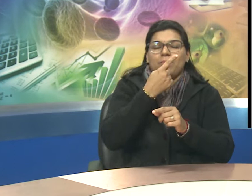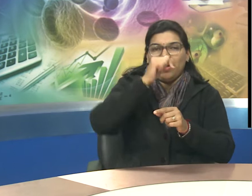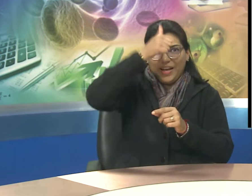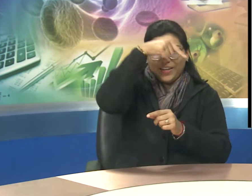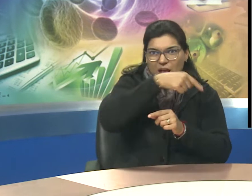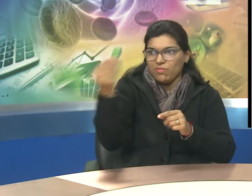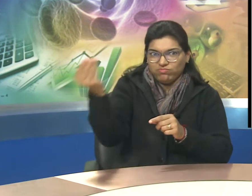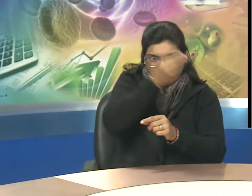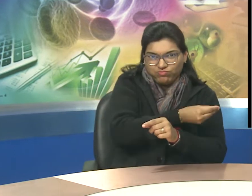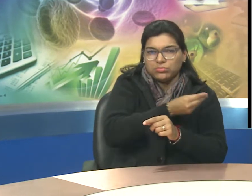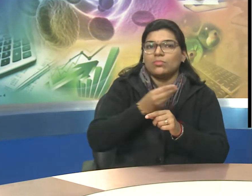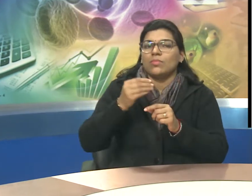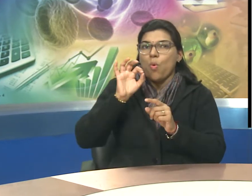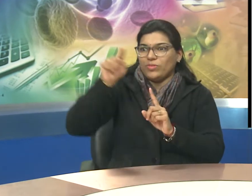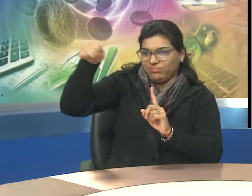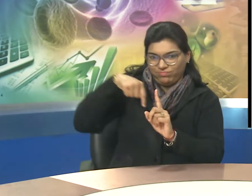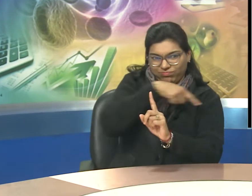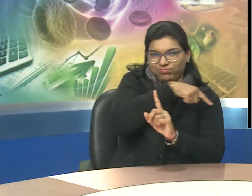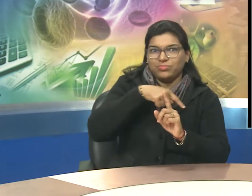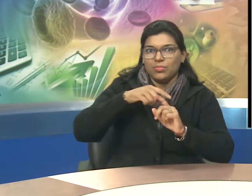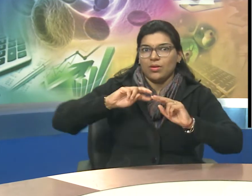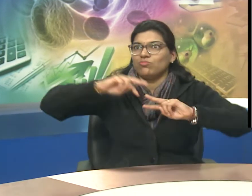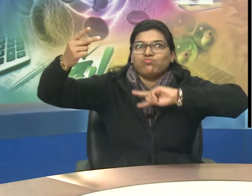And also the fifth point explained that it also facilitates